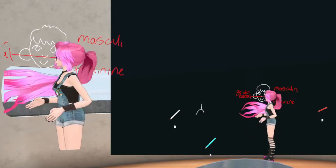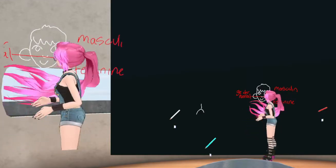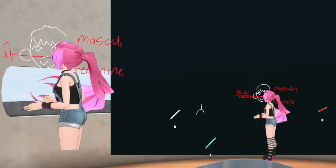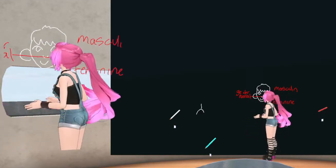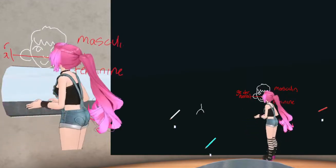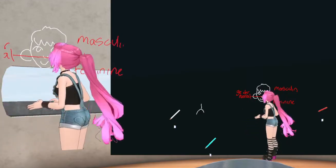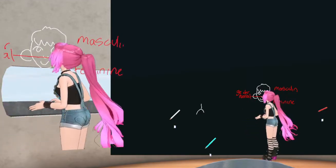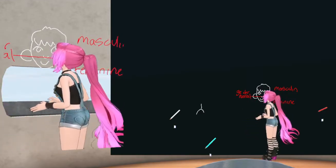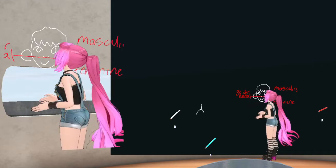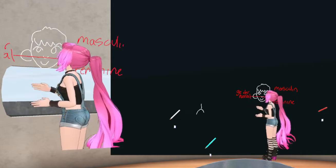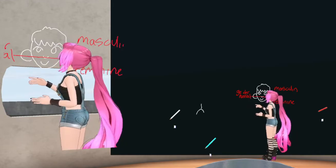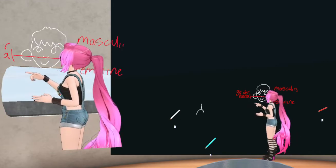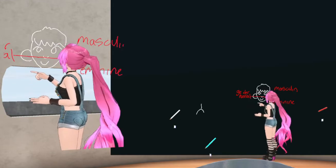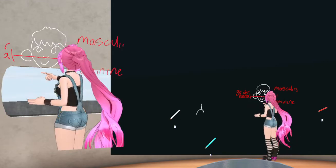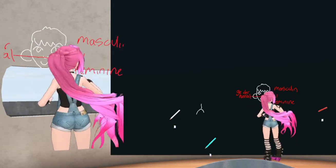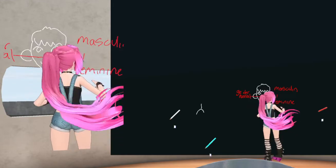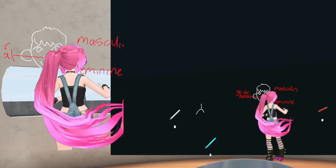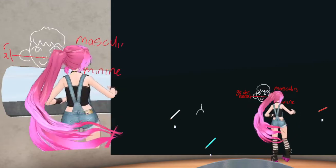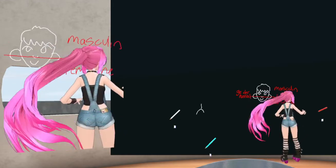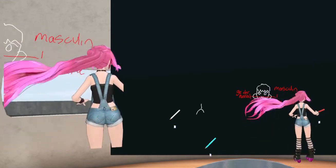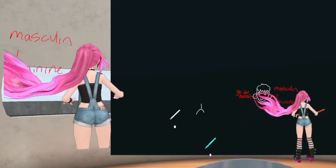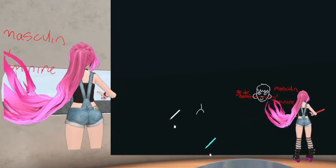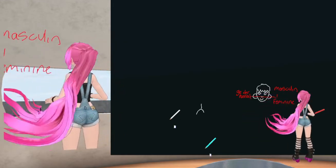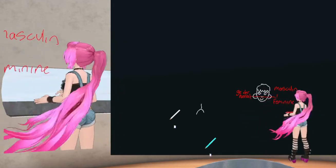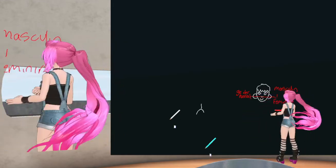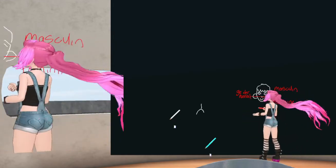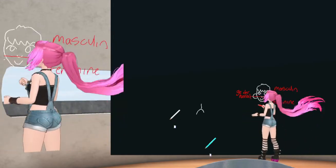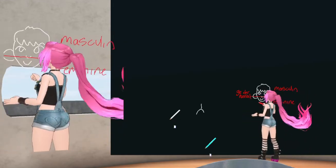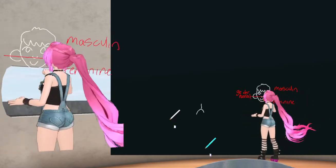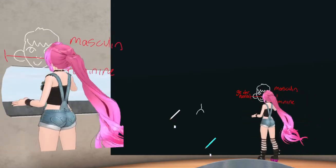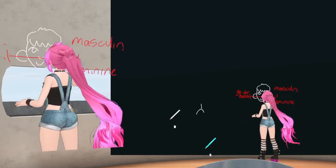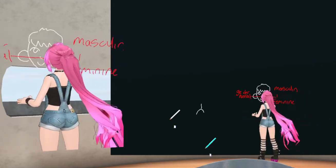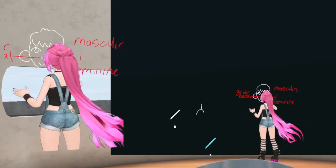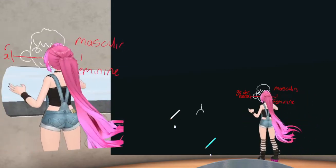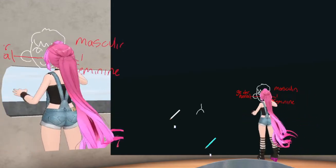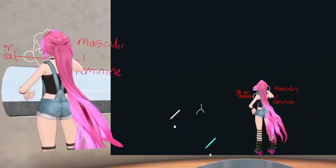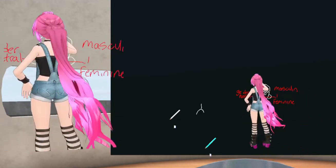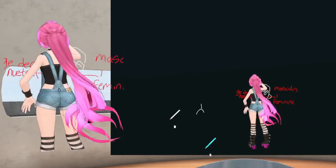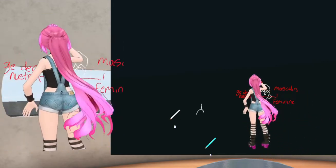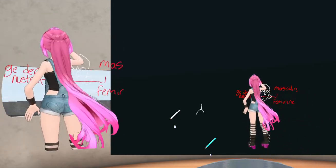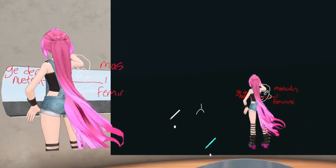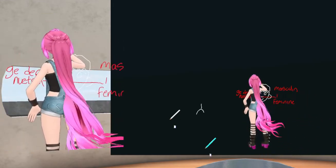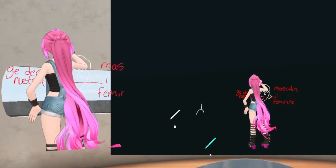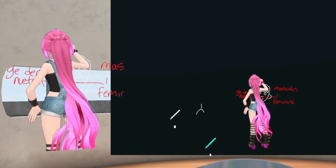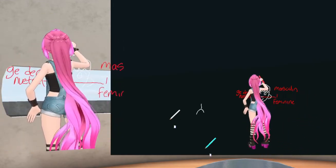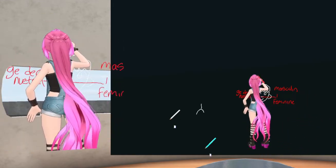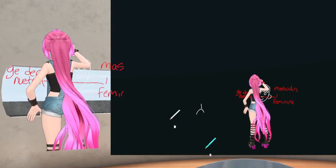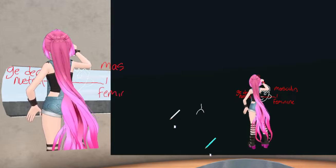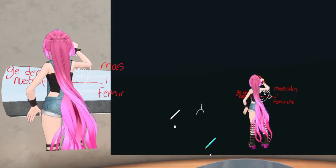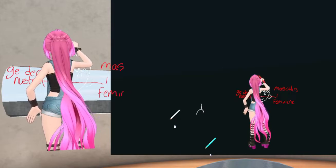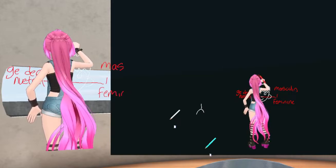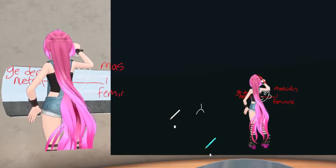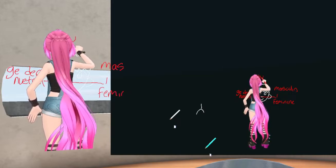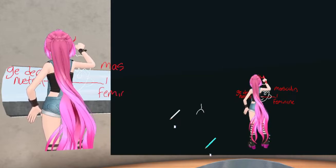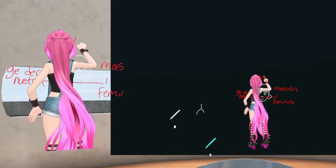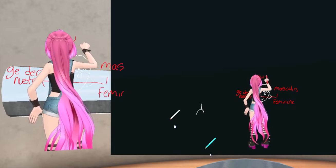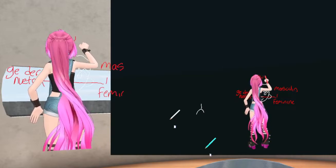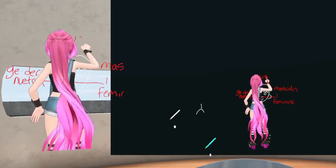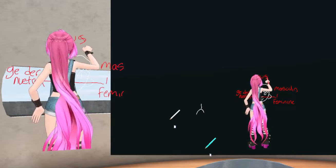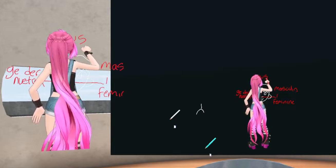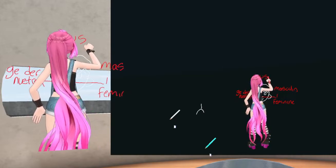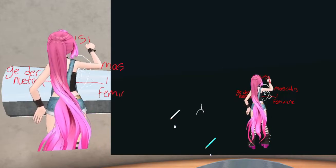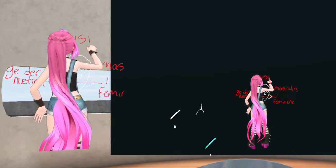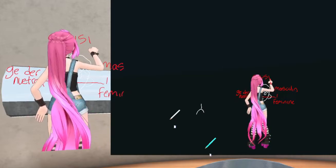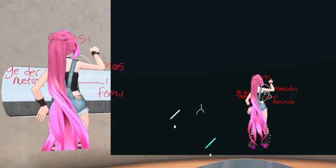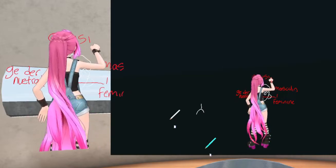person. And then so for things like family signs as well, this rule applies. So in English, I know that